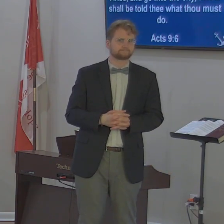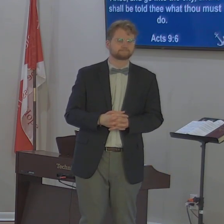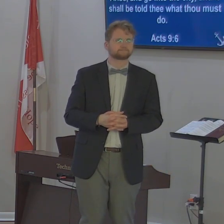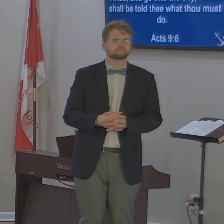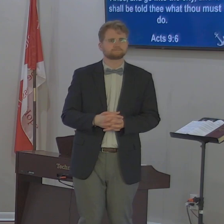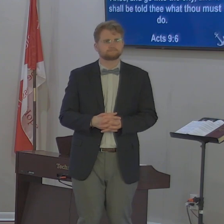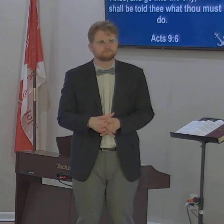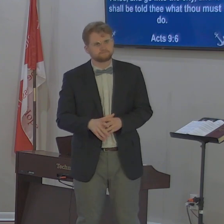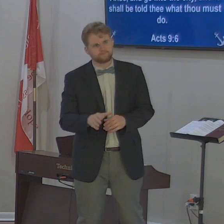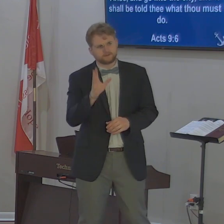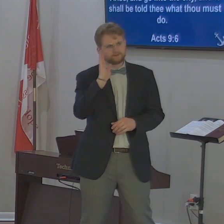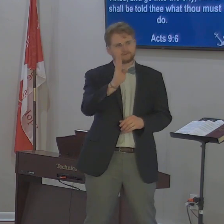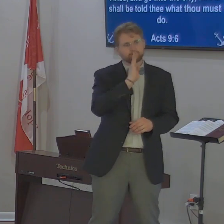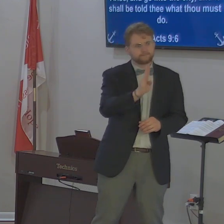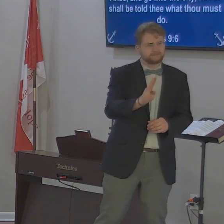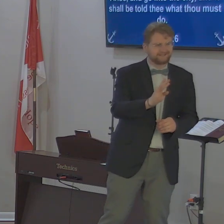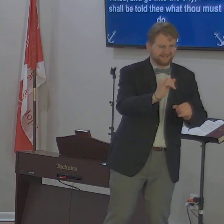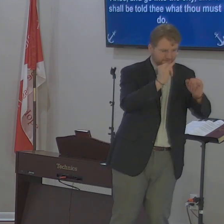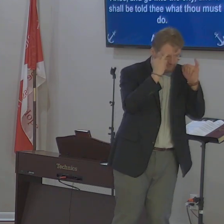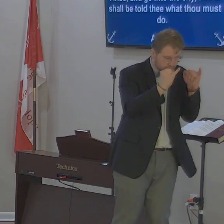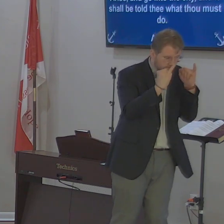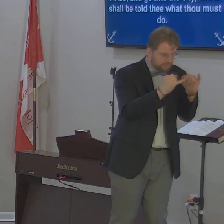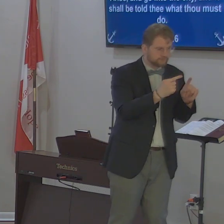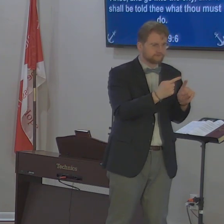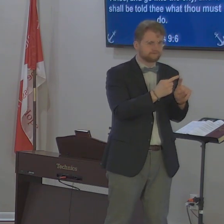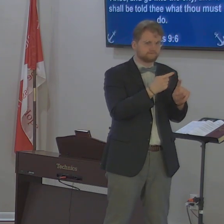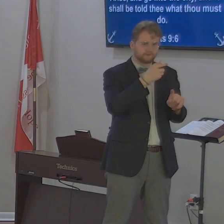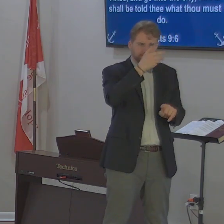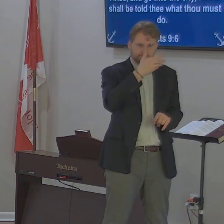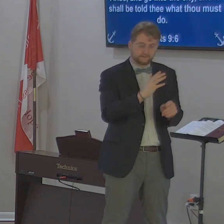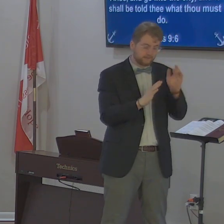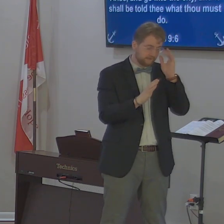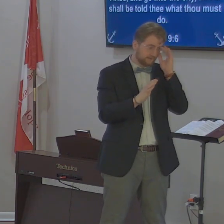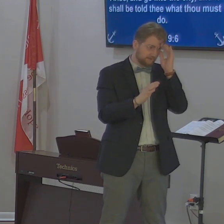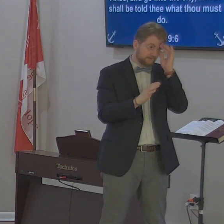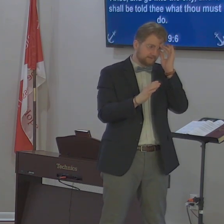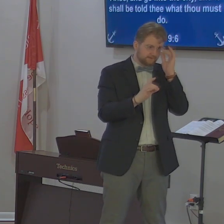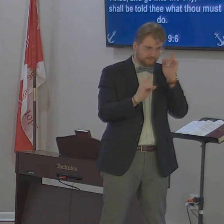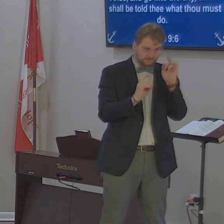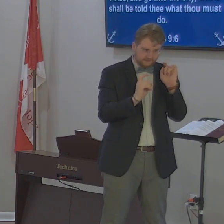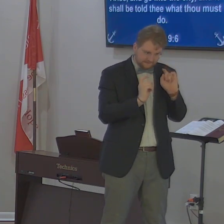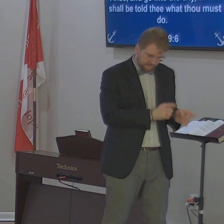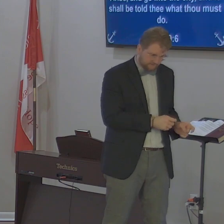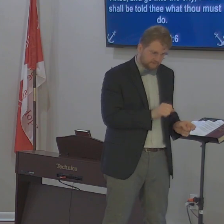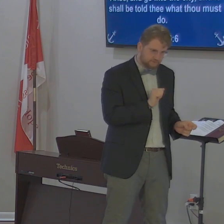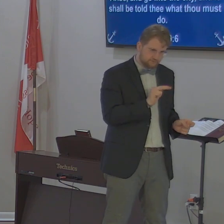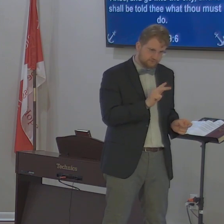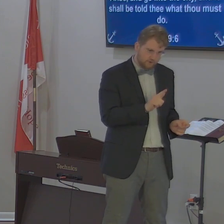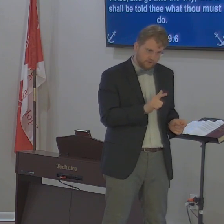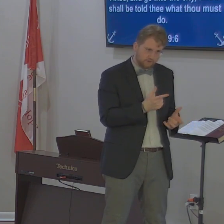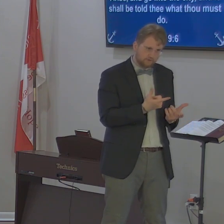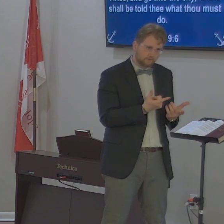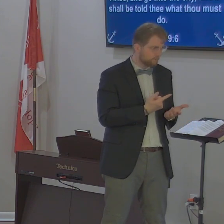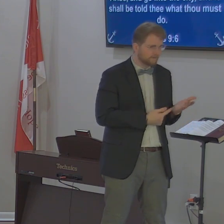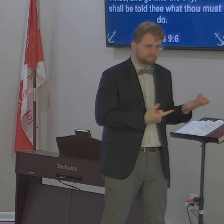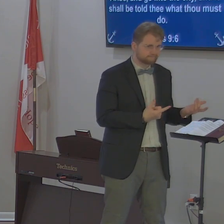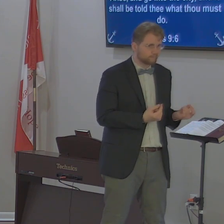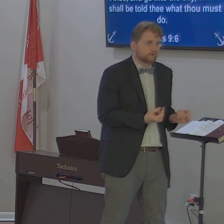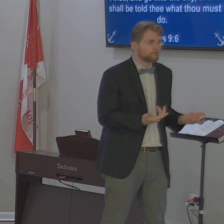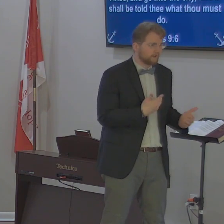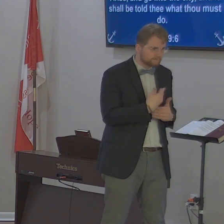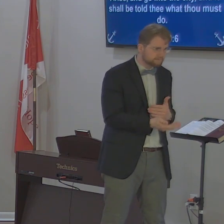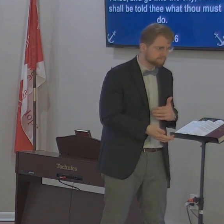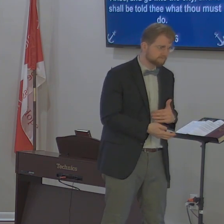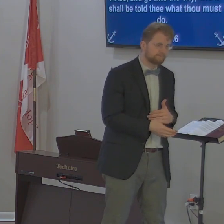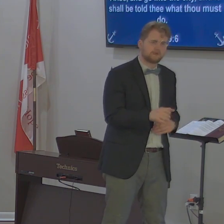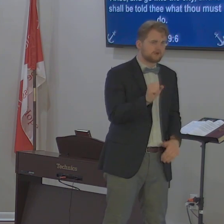There's going to be instruction from God given to Saul on what his next steps would be. You see, Saul didn't